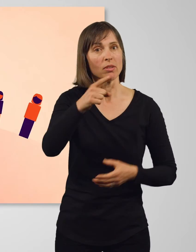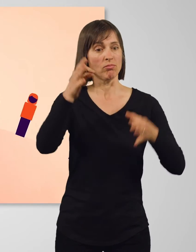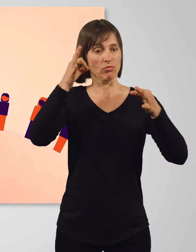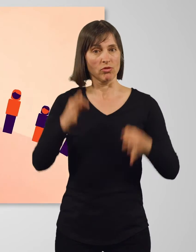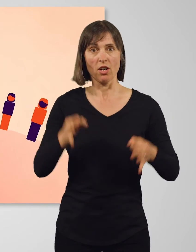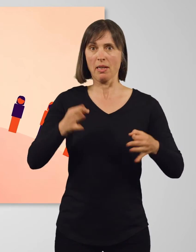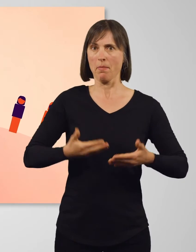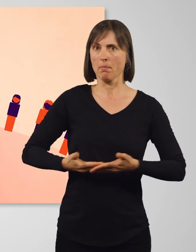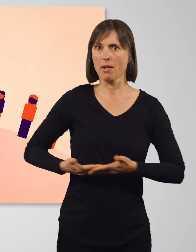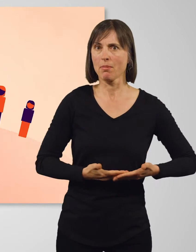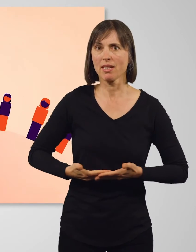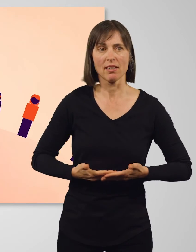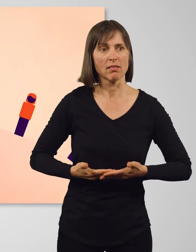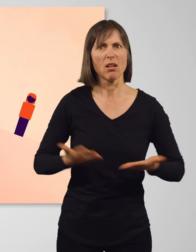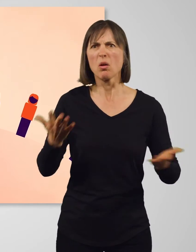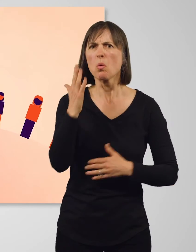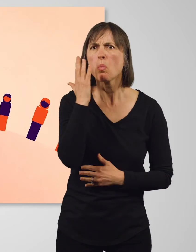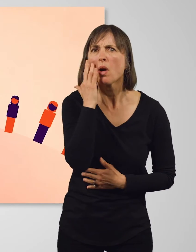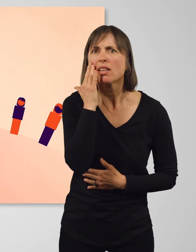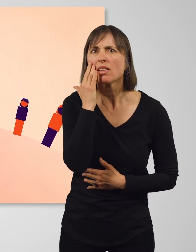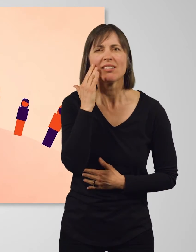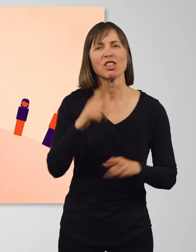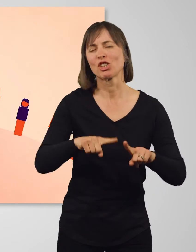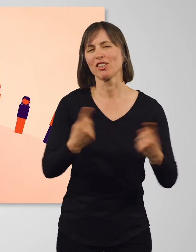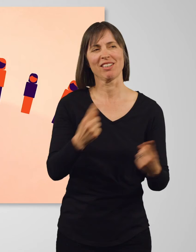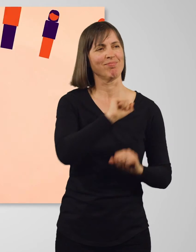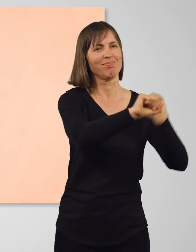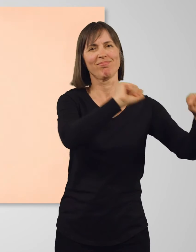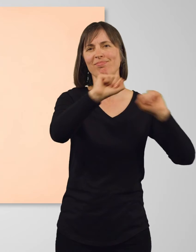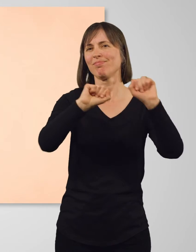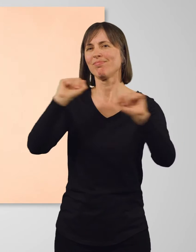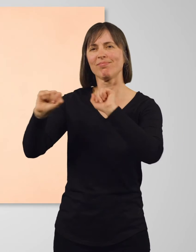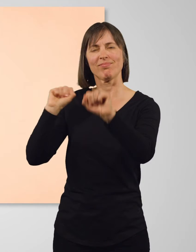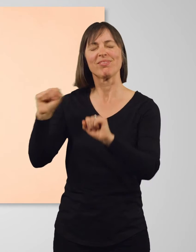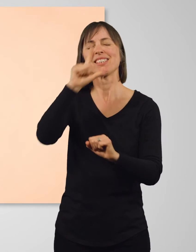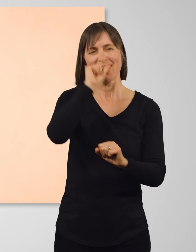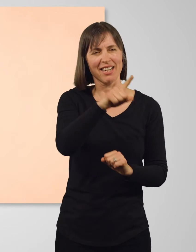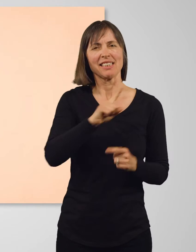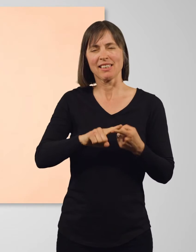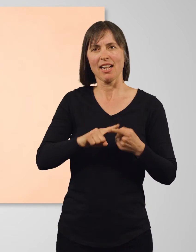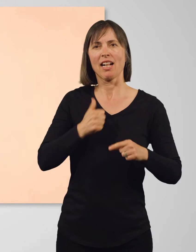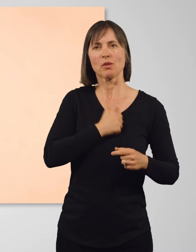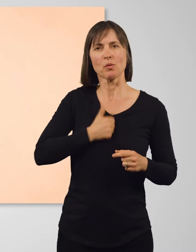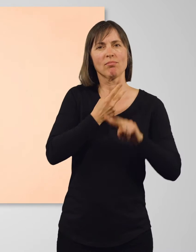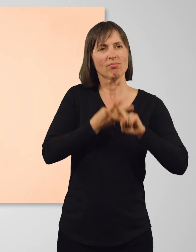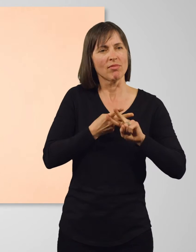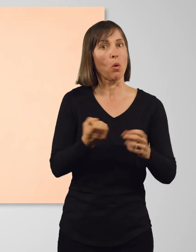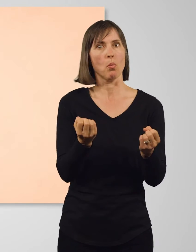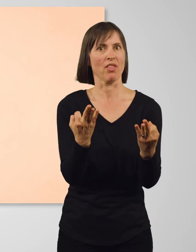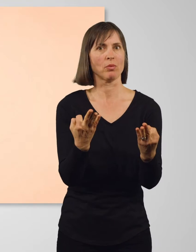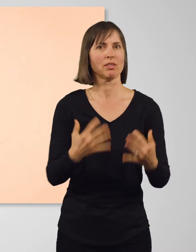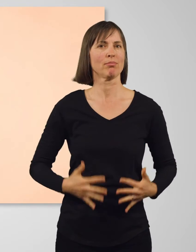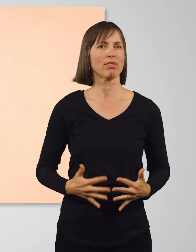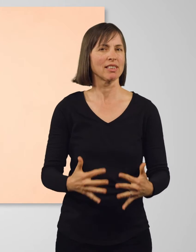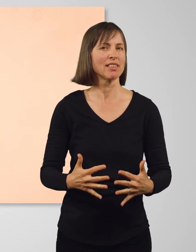Remember, the decision of whether to have a baby, and if so, when, is different for everyone, and it's possible to still have and enjoy sex